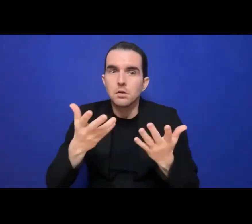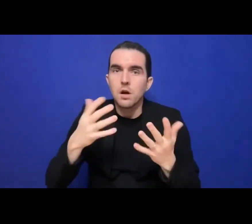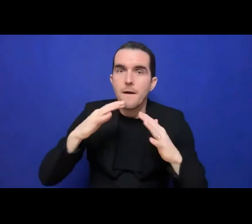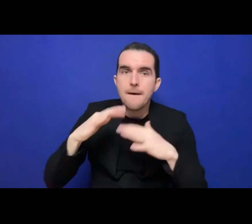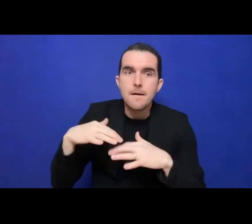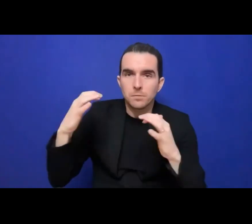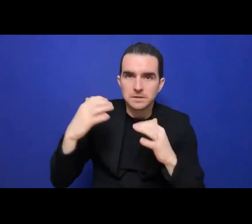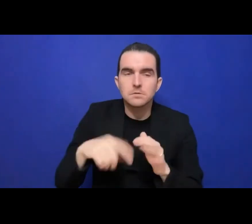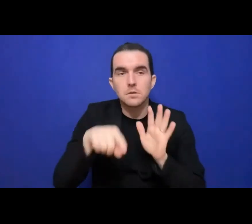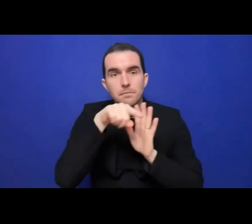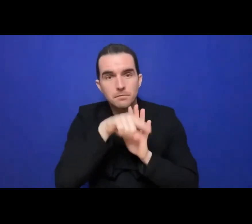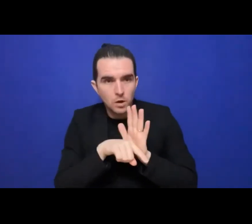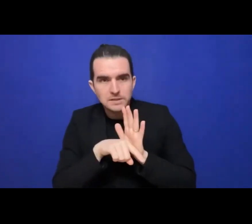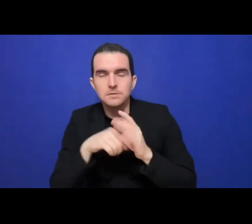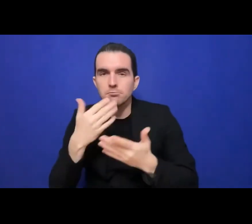public service.